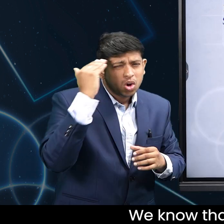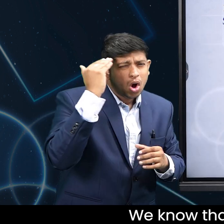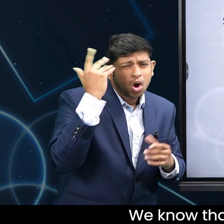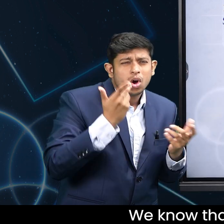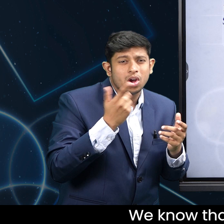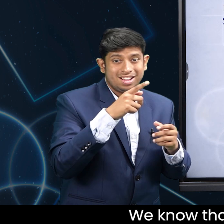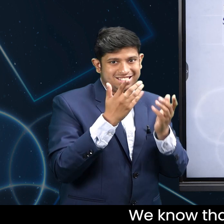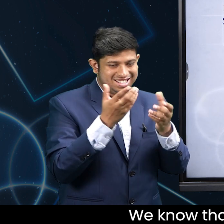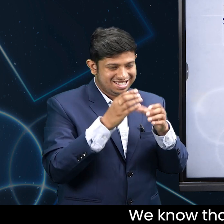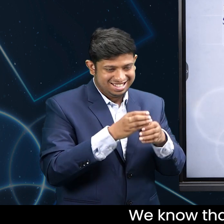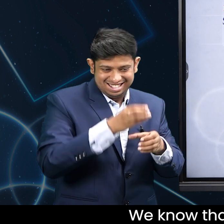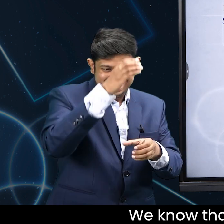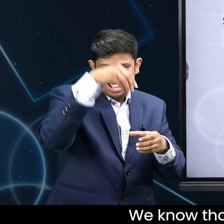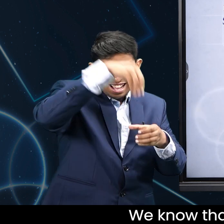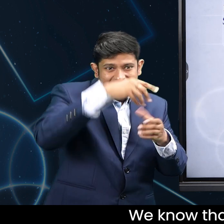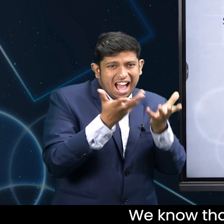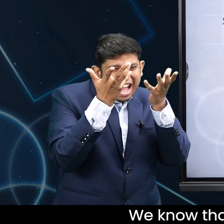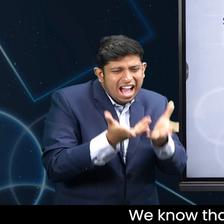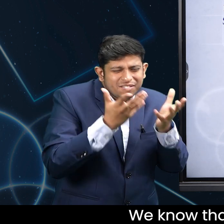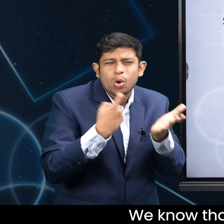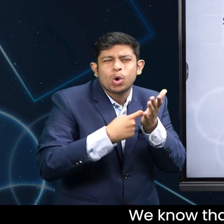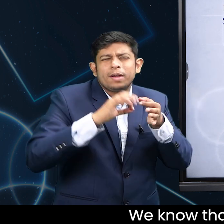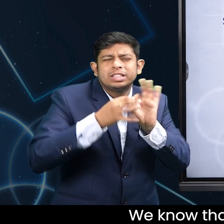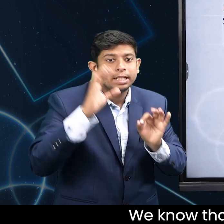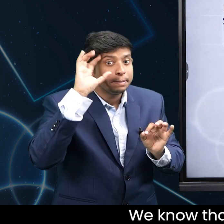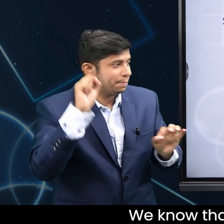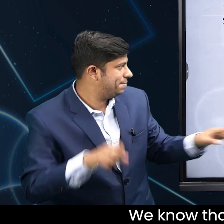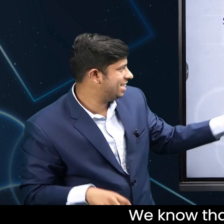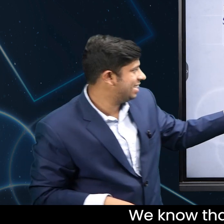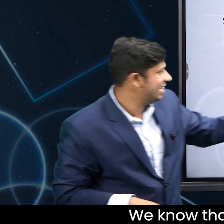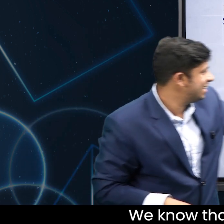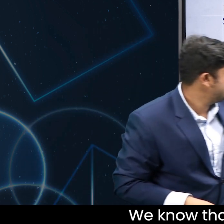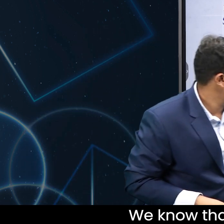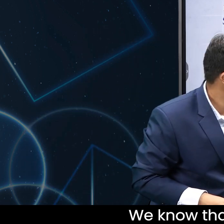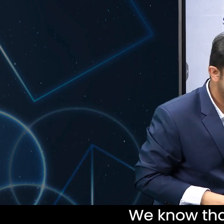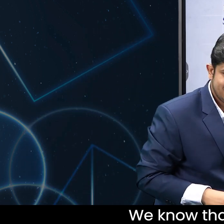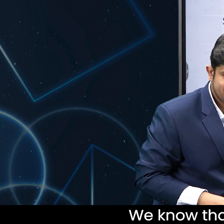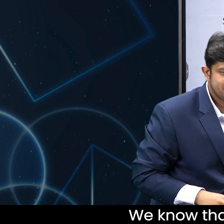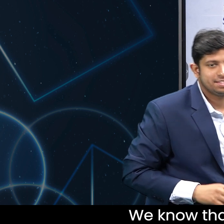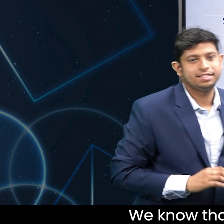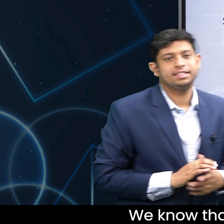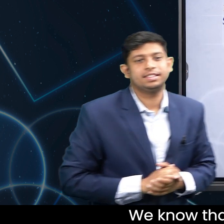We know that the volume of the cylinder is equal to pi r square h.